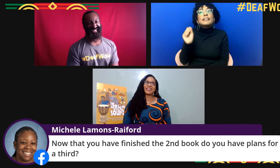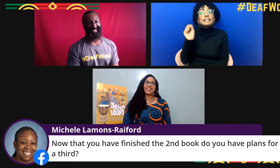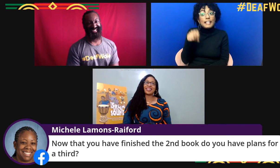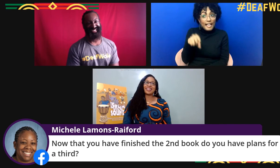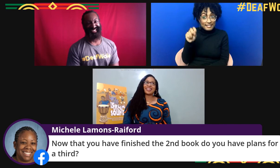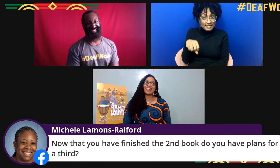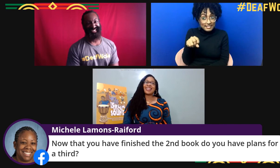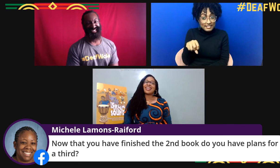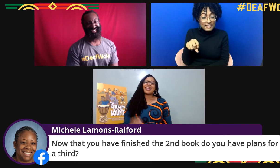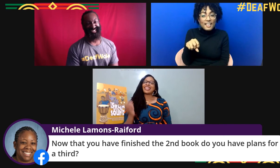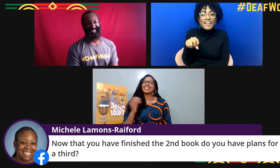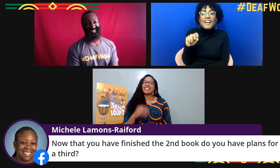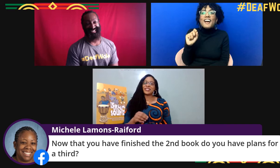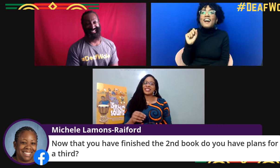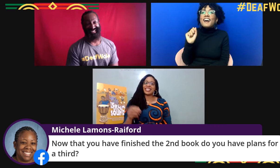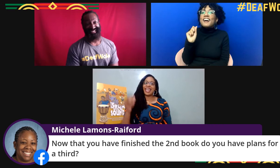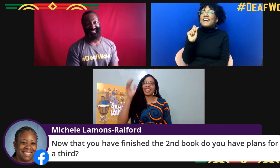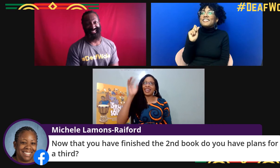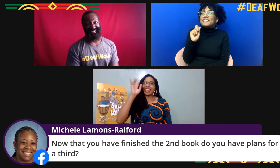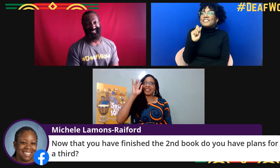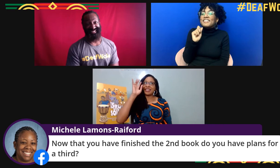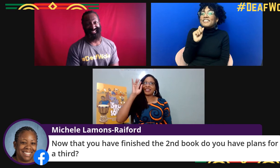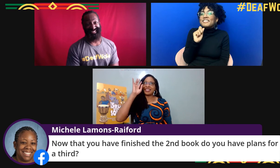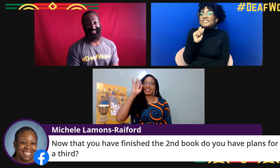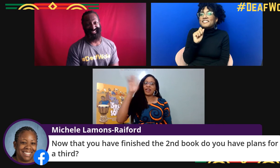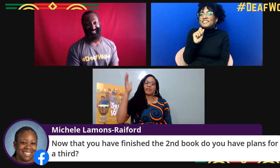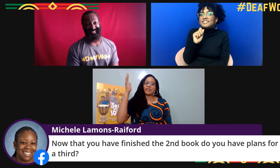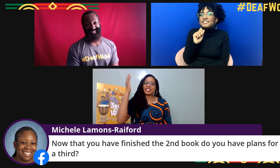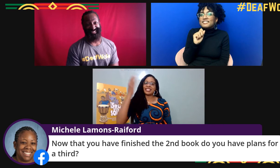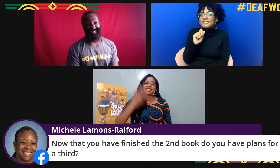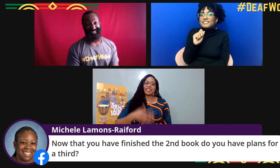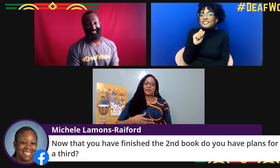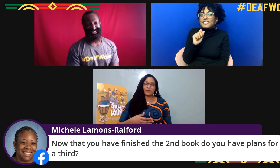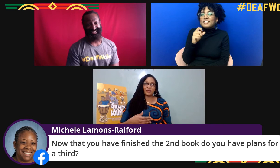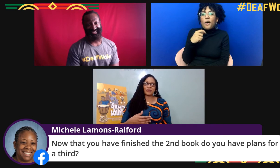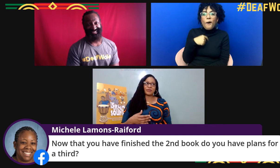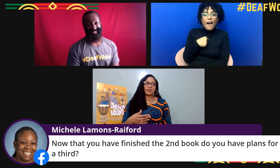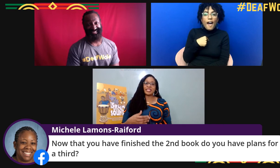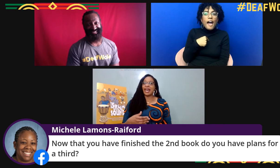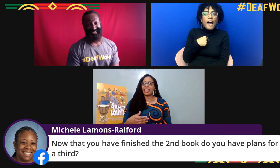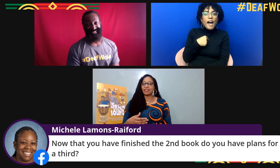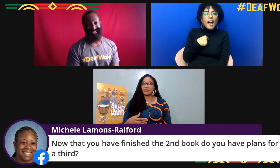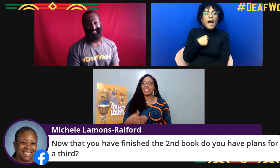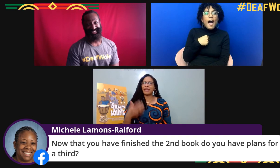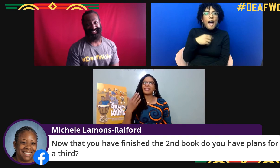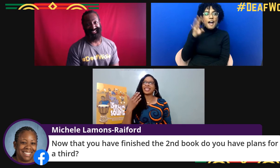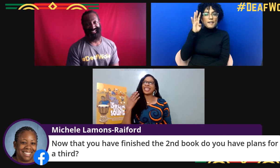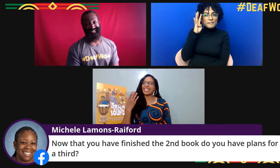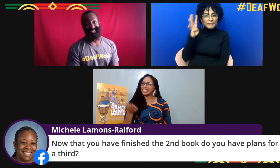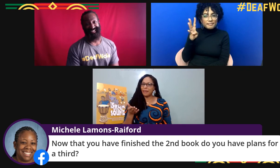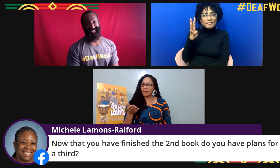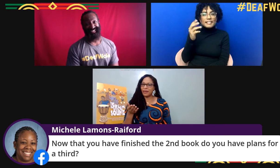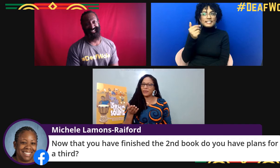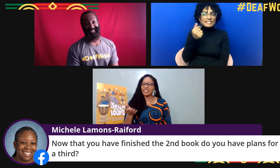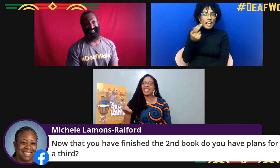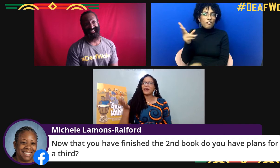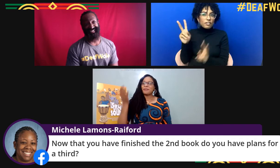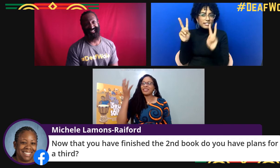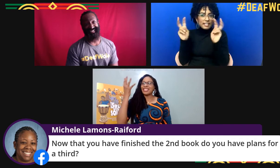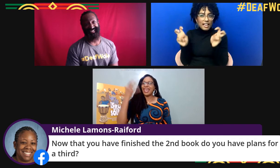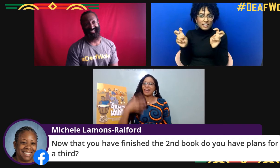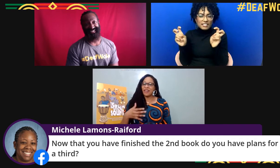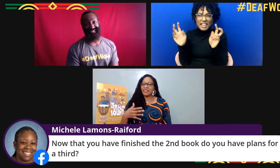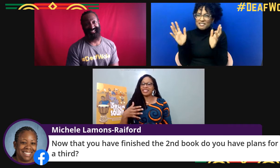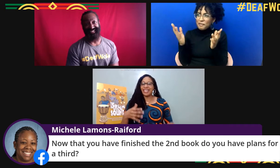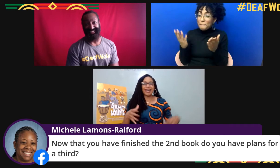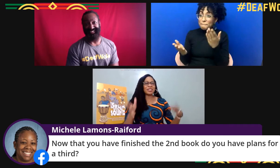have, like, initially I thought of several titles, and I'm thinking, is that backwards?